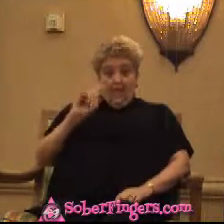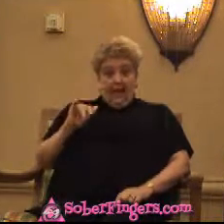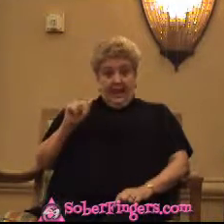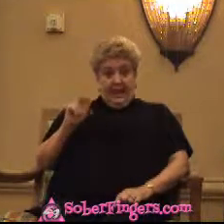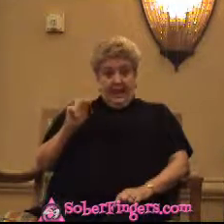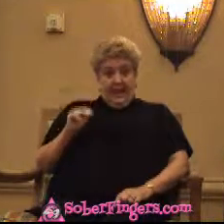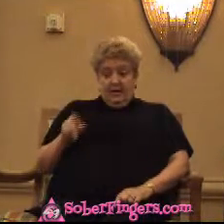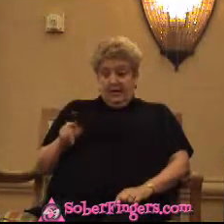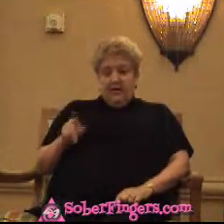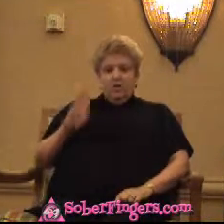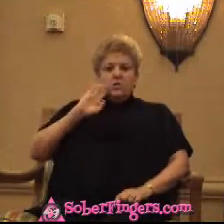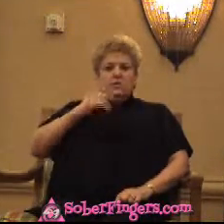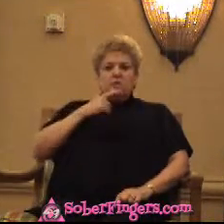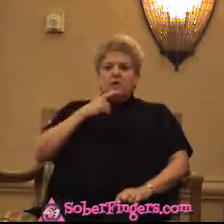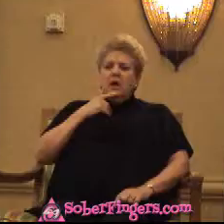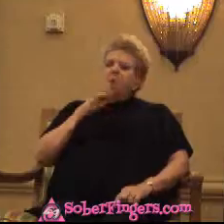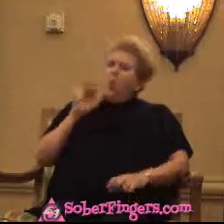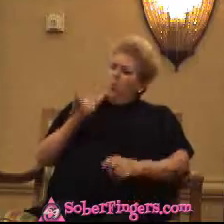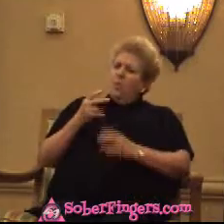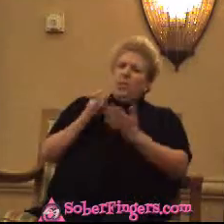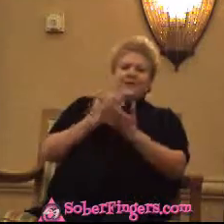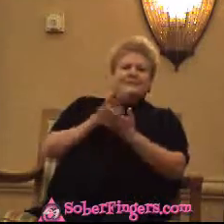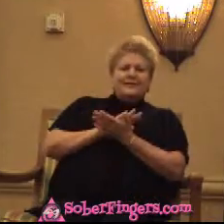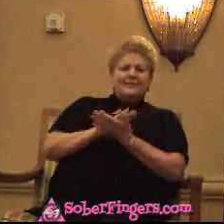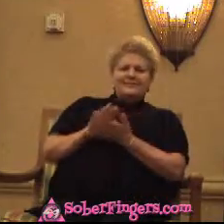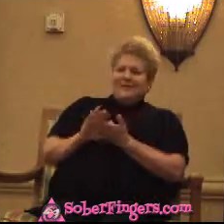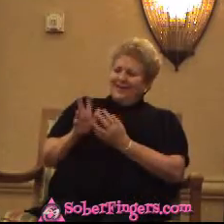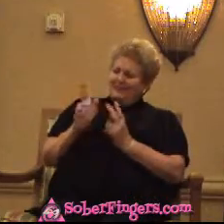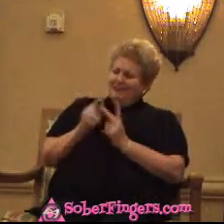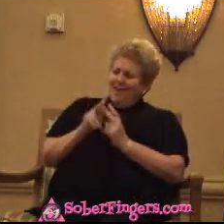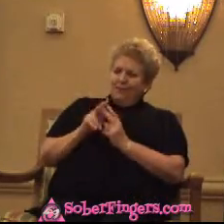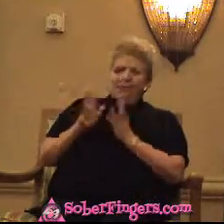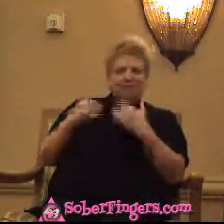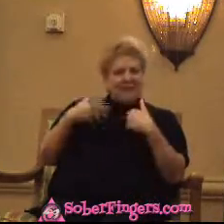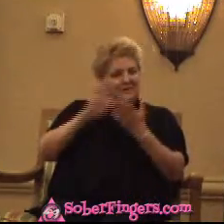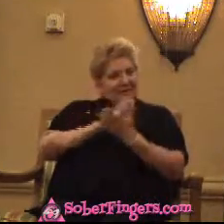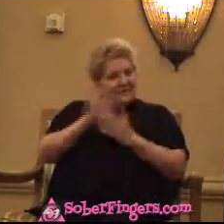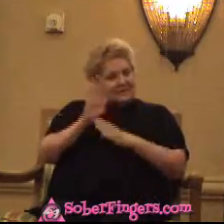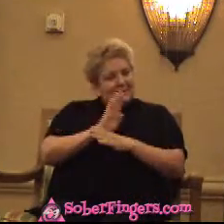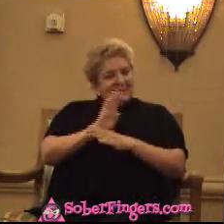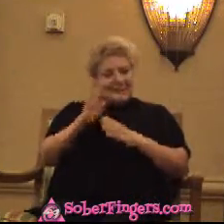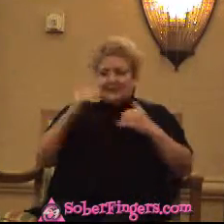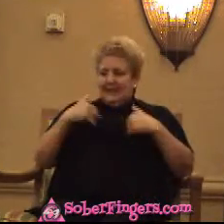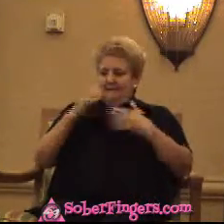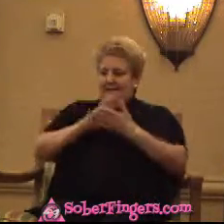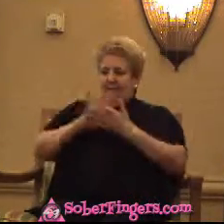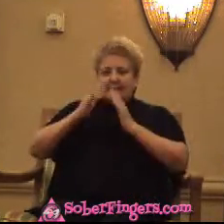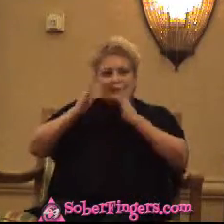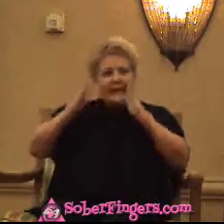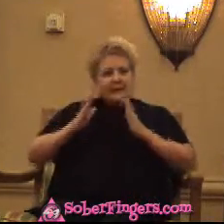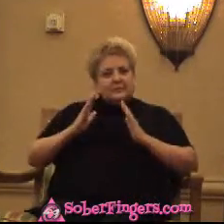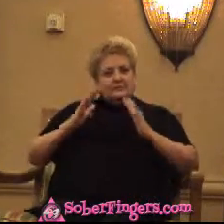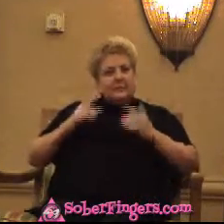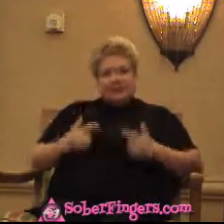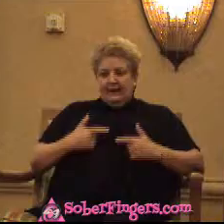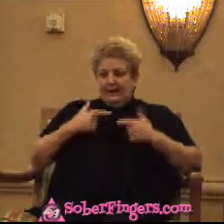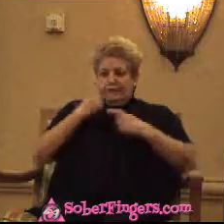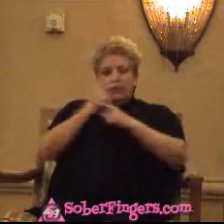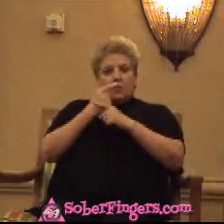said, you know, there's a really nice young couple. They got this nice business, they got a nice house, they live in the right neighborhood, they drive the right car, they know all the